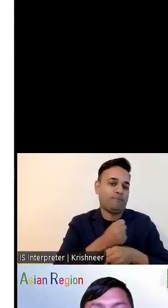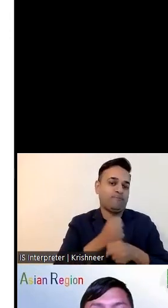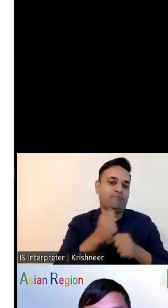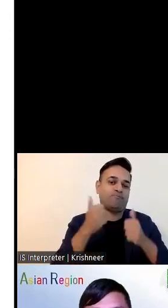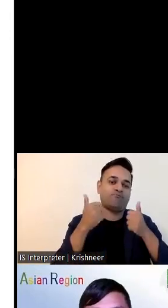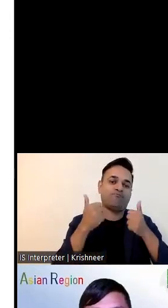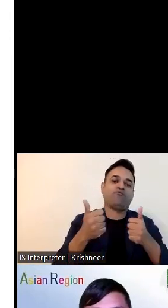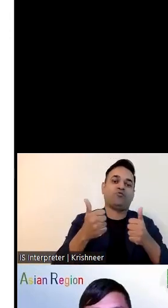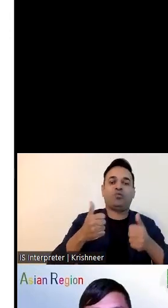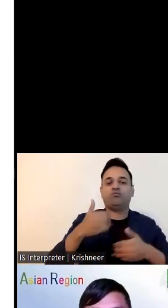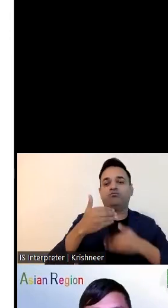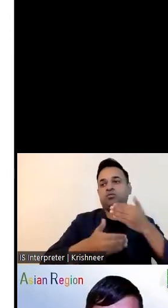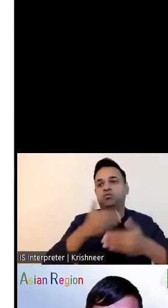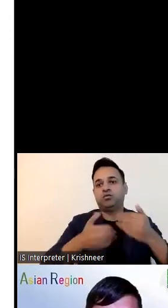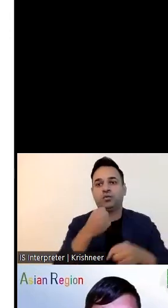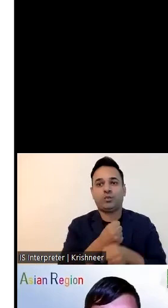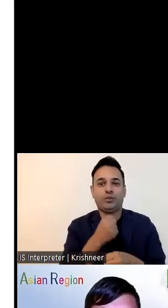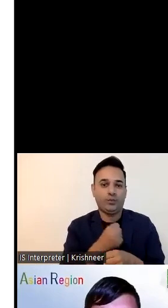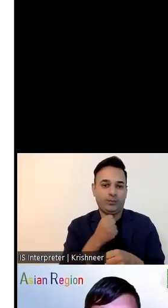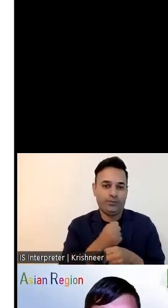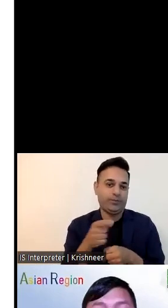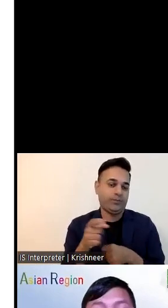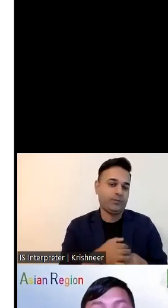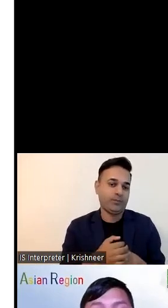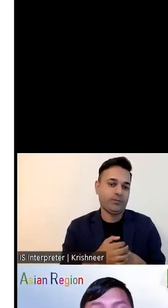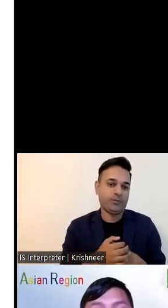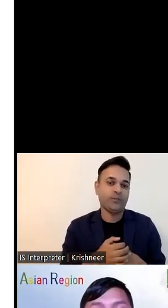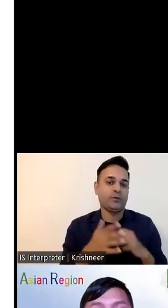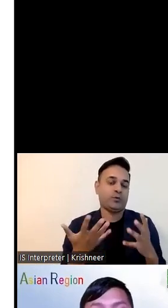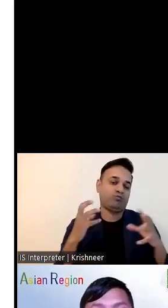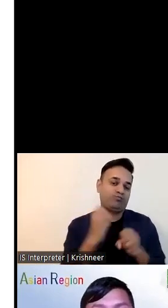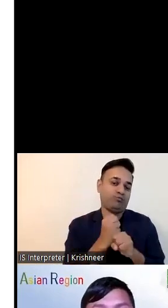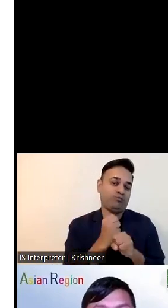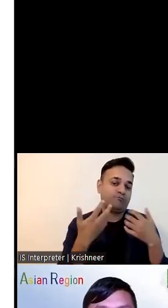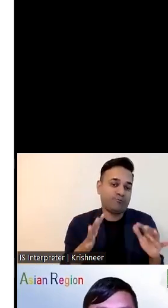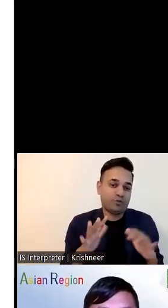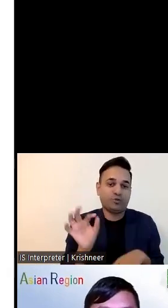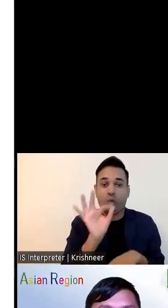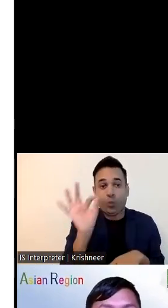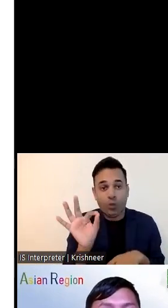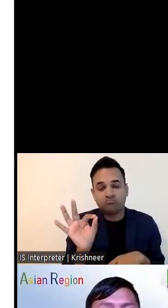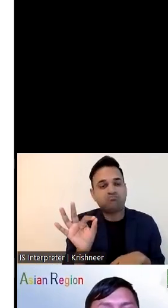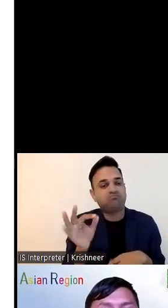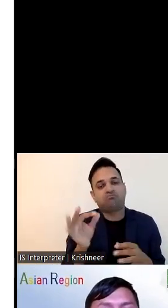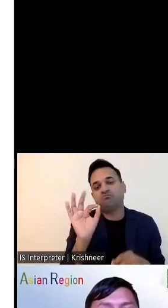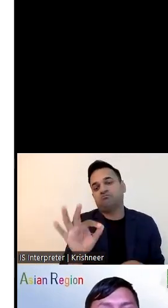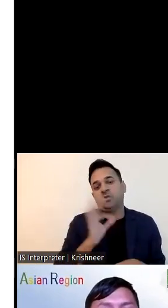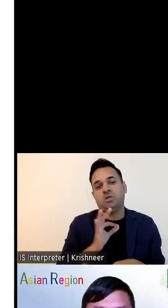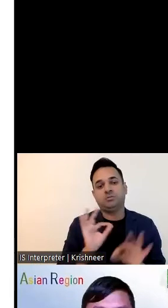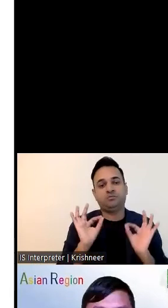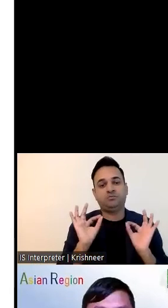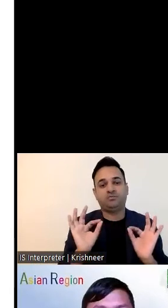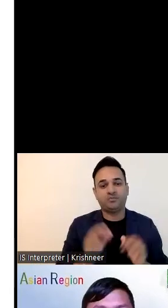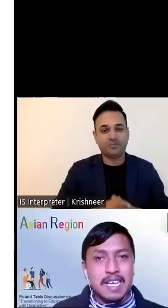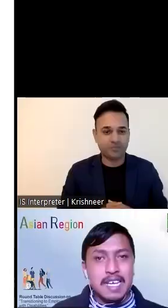free to chat or ask using Q&A session. And I'm very happy to get this platform. Thanks everyone